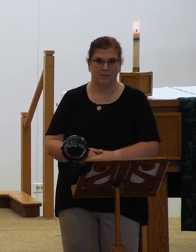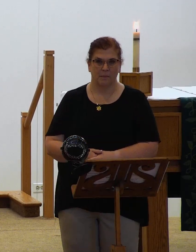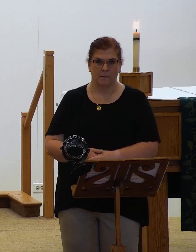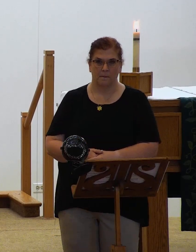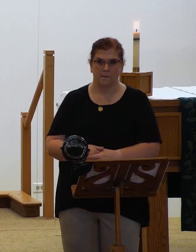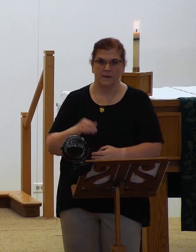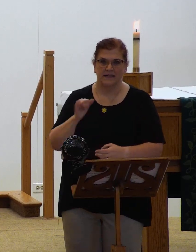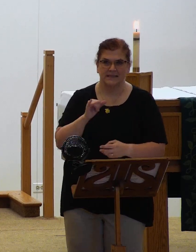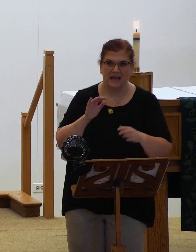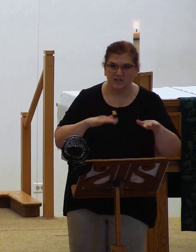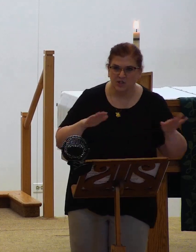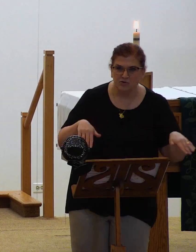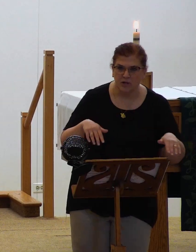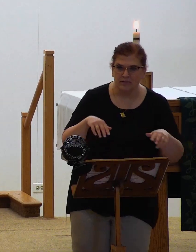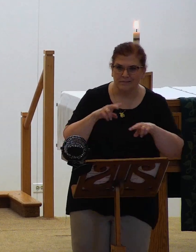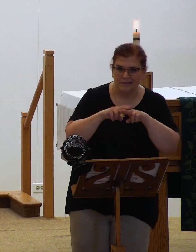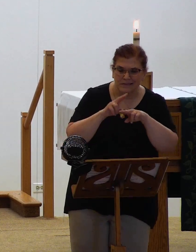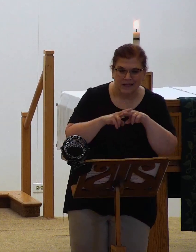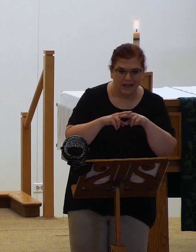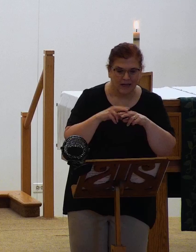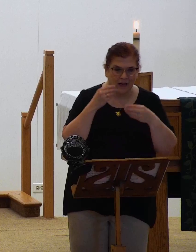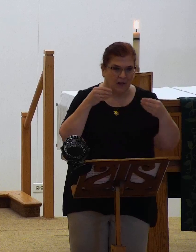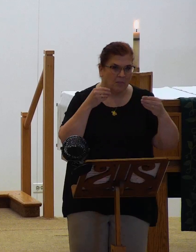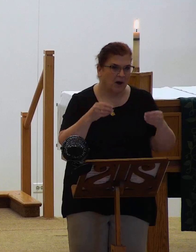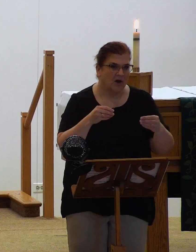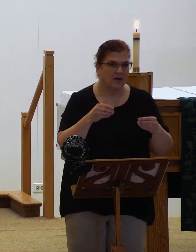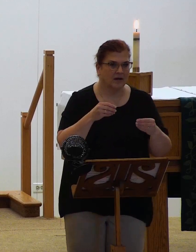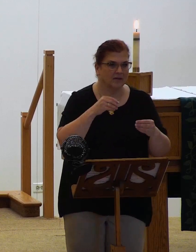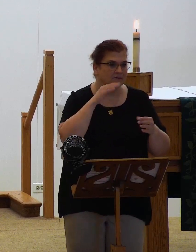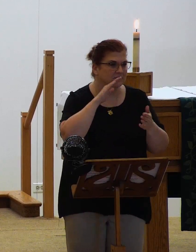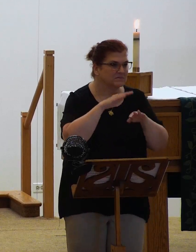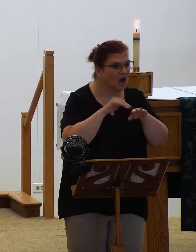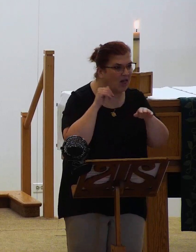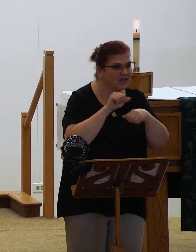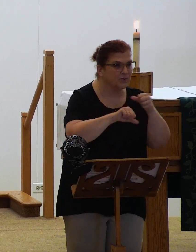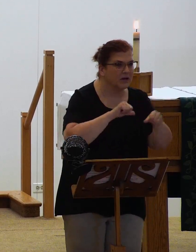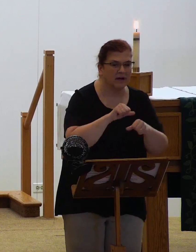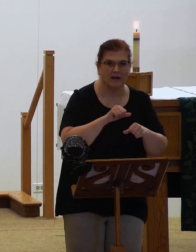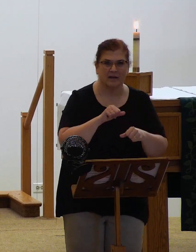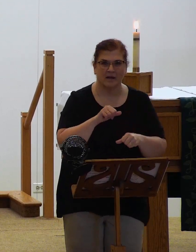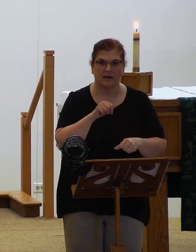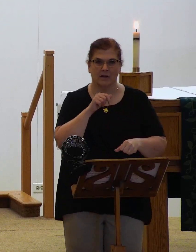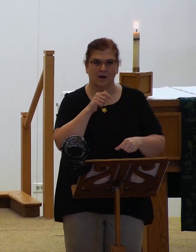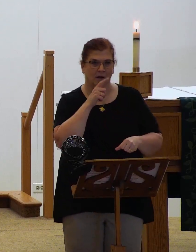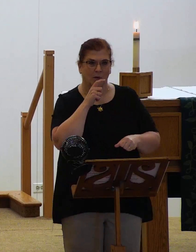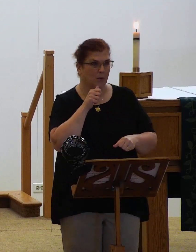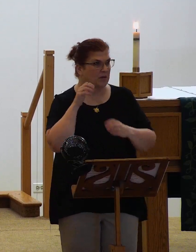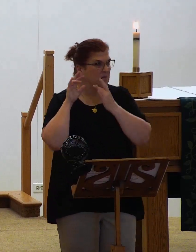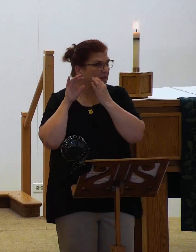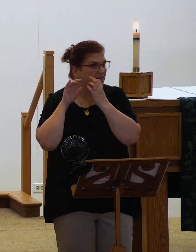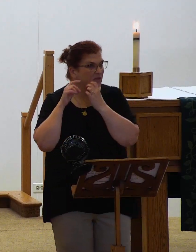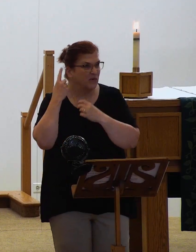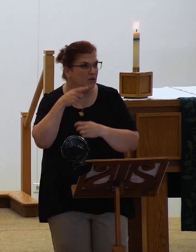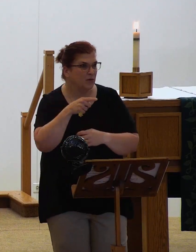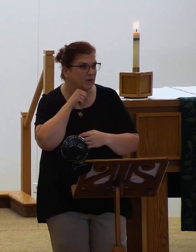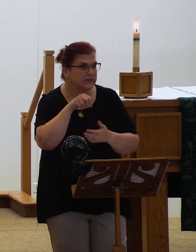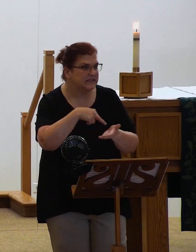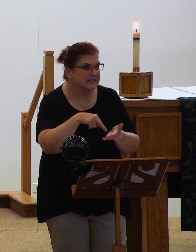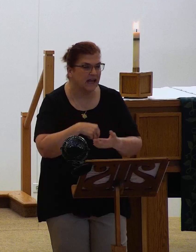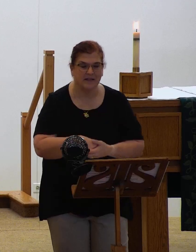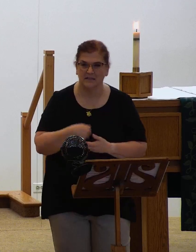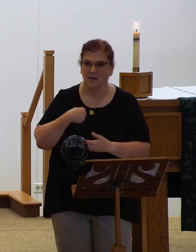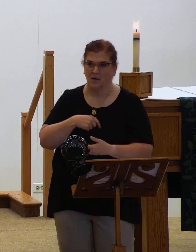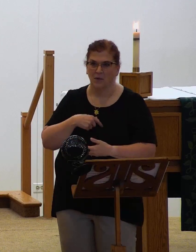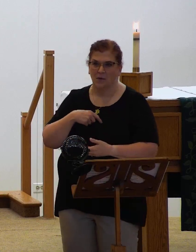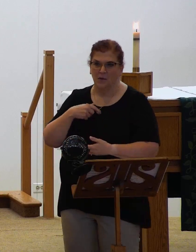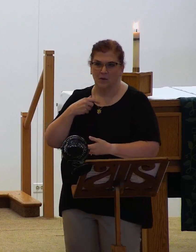It is like children sitting in the marketplace calling to one another. We played the flute for you, and you did not dance. We wailed,